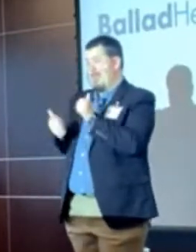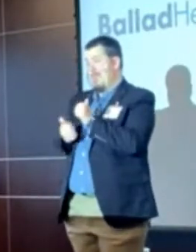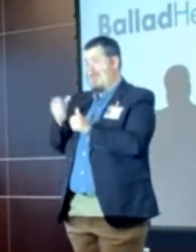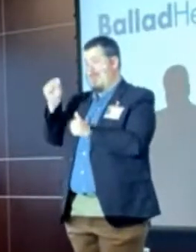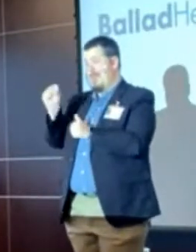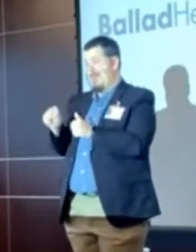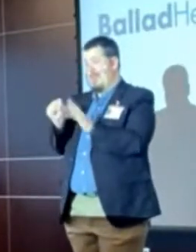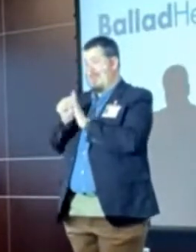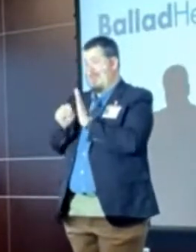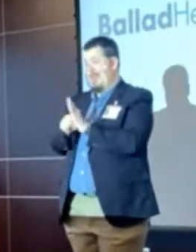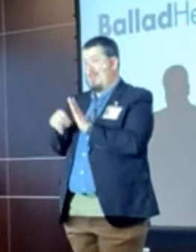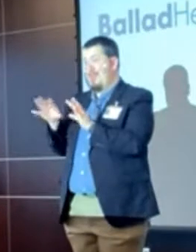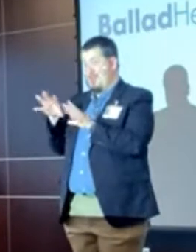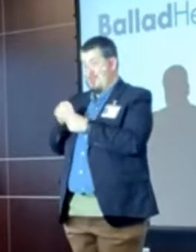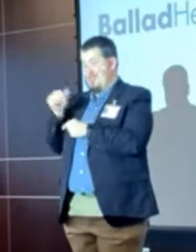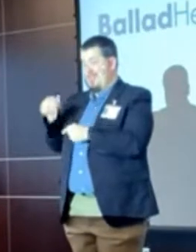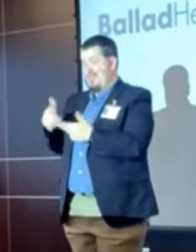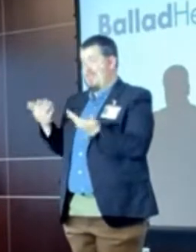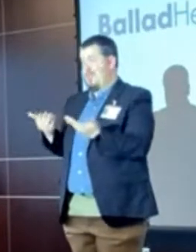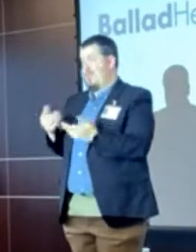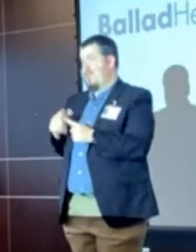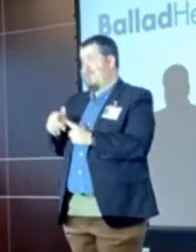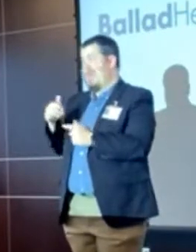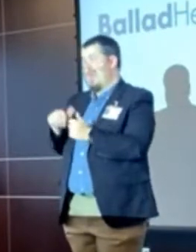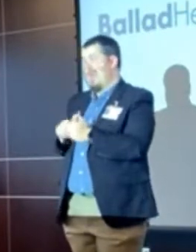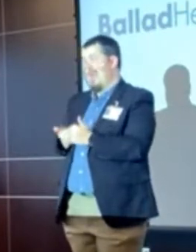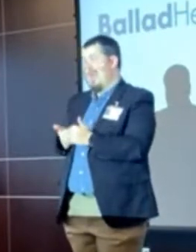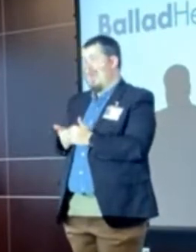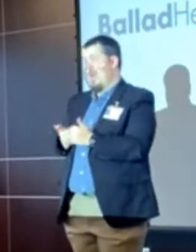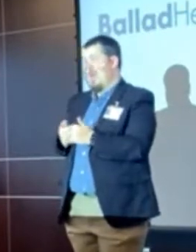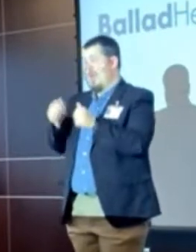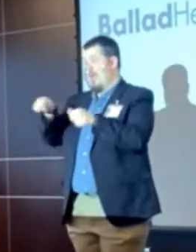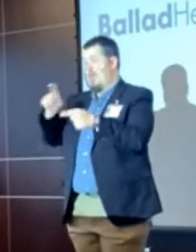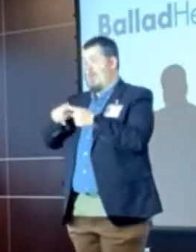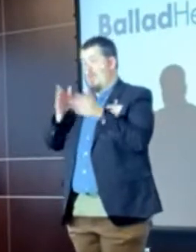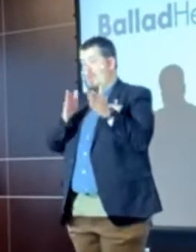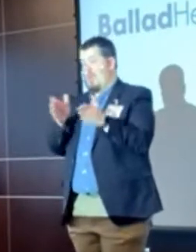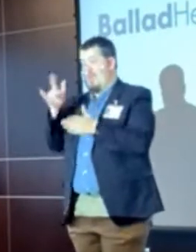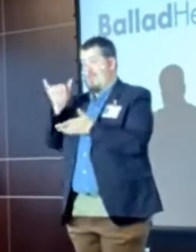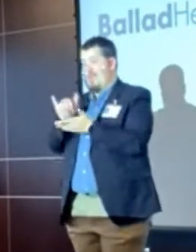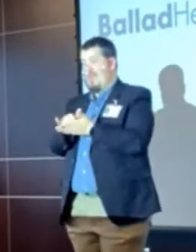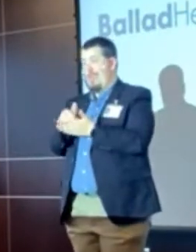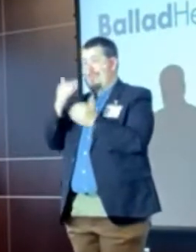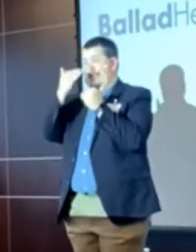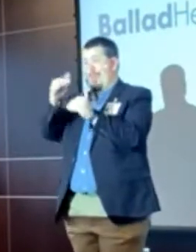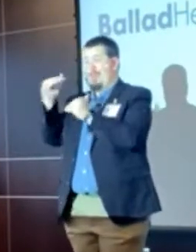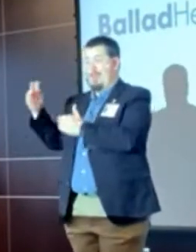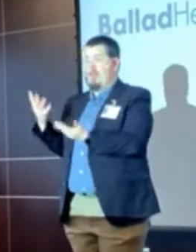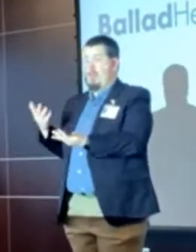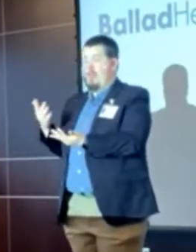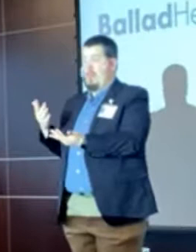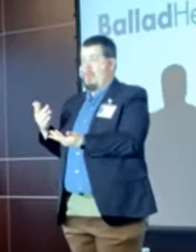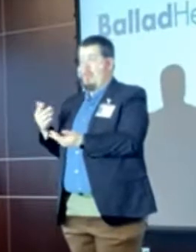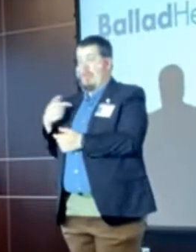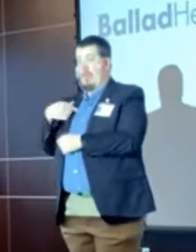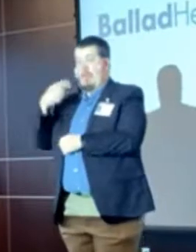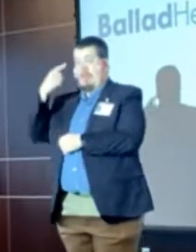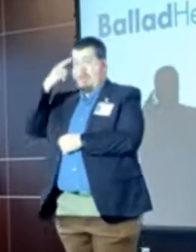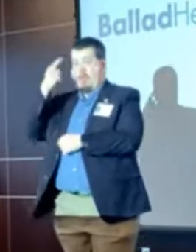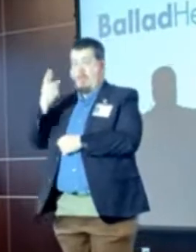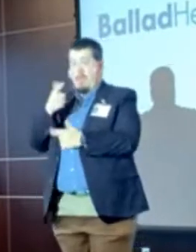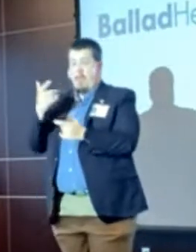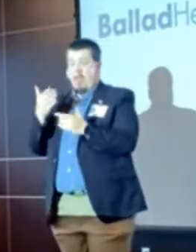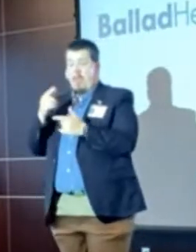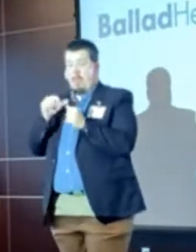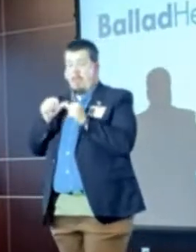southern states, including us. How, if at all, are you guys able to prepare for that constriction? But we continue. I think that one of the big things to